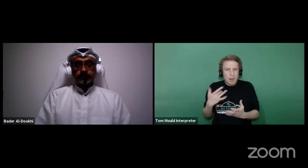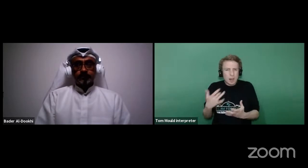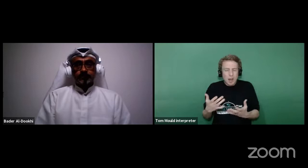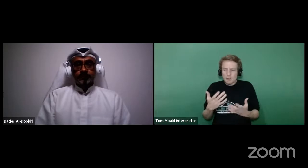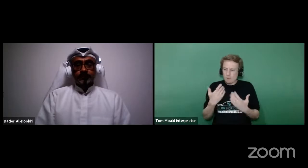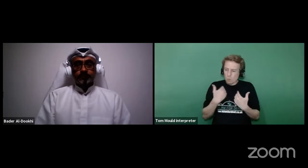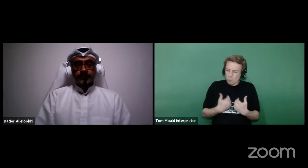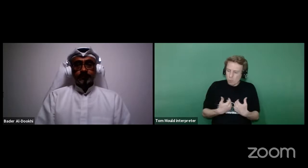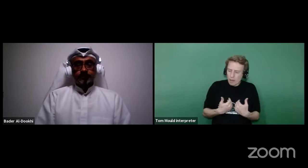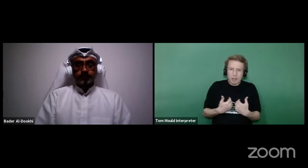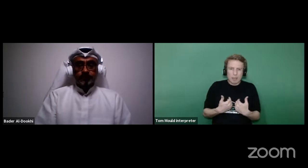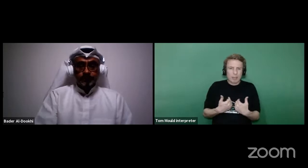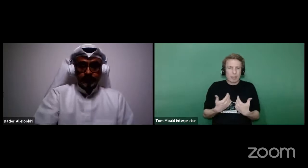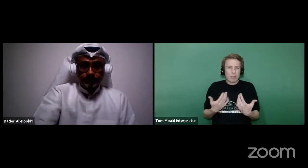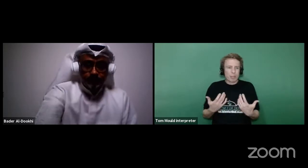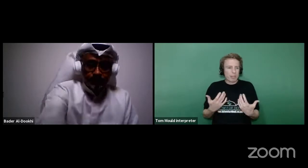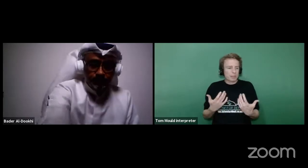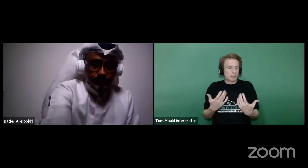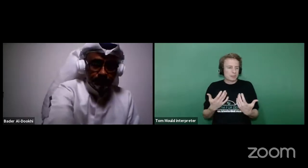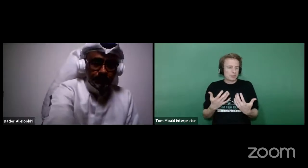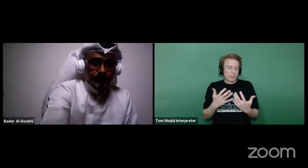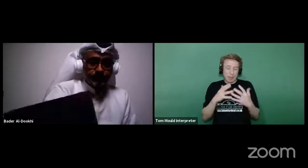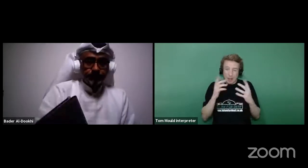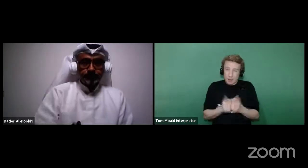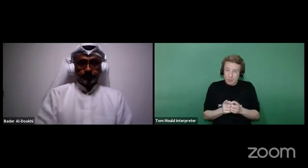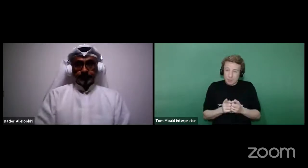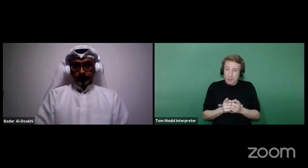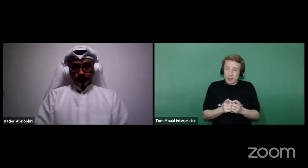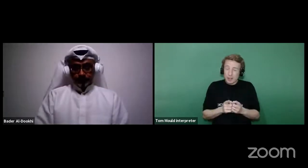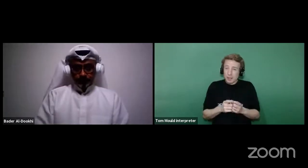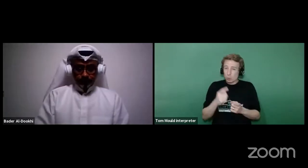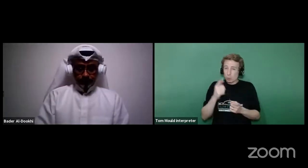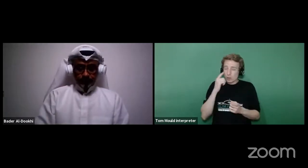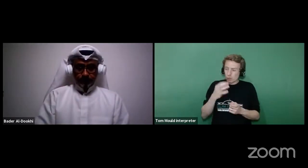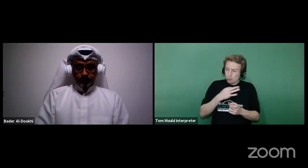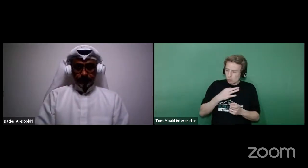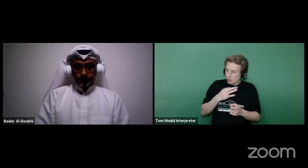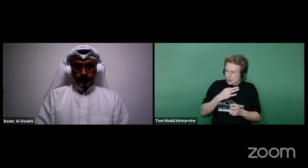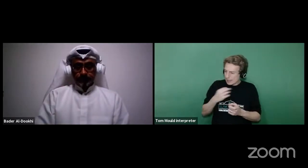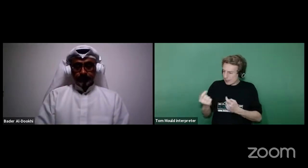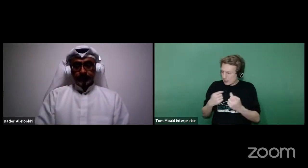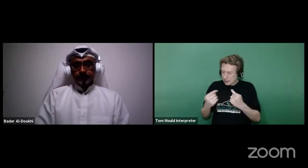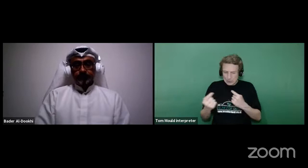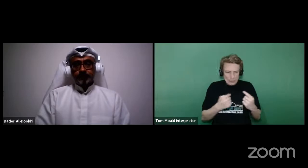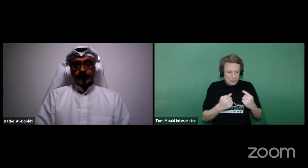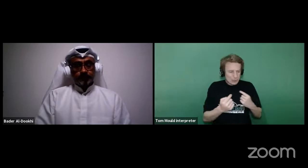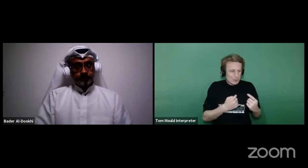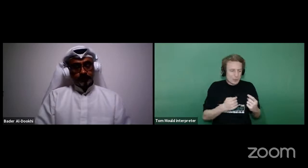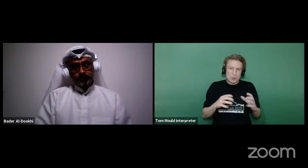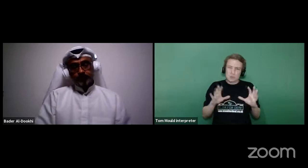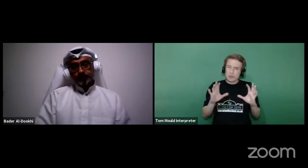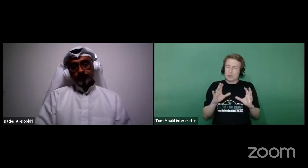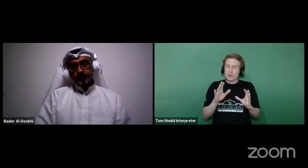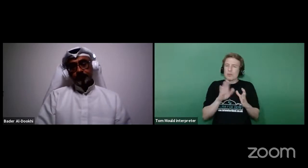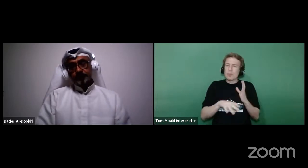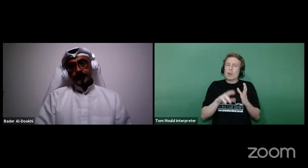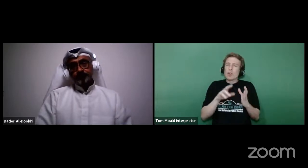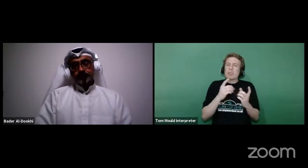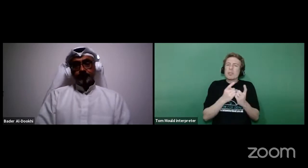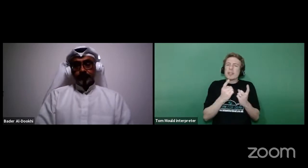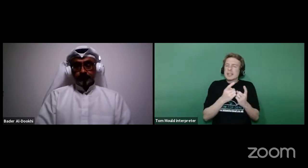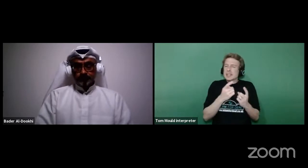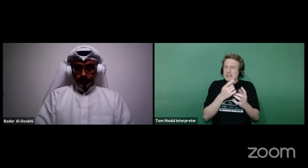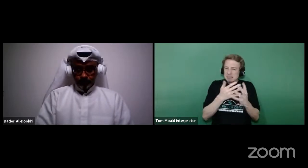wealth, in terms of all of those things that could harm them from those things that are impermissible.